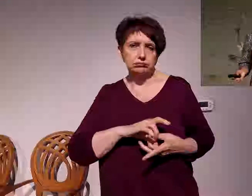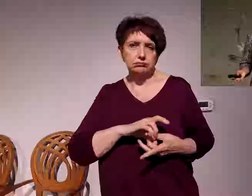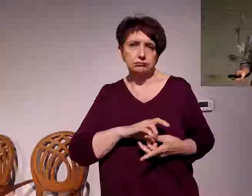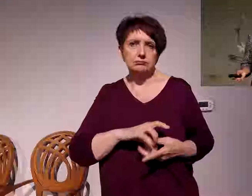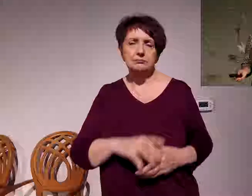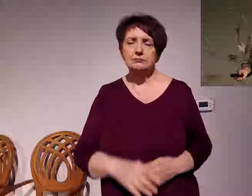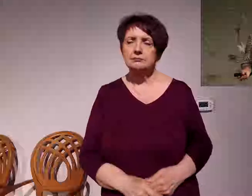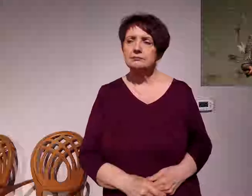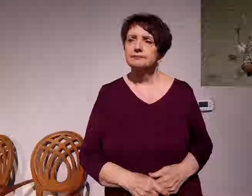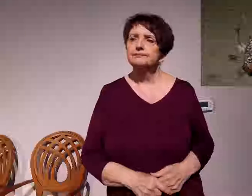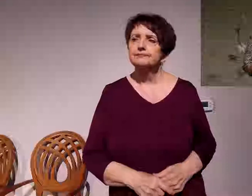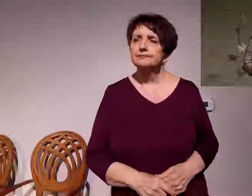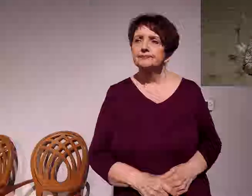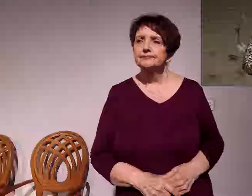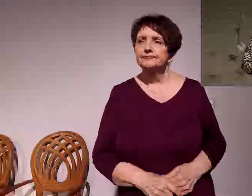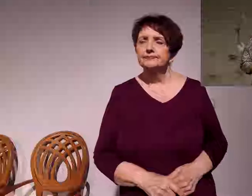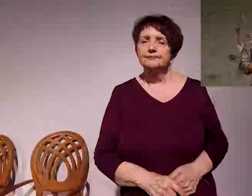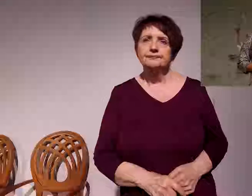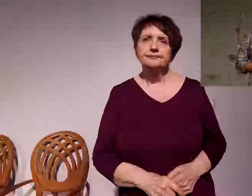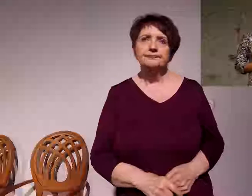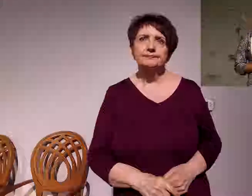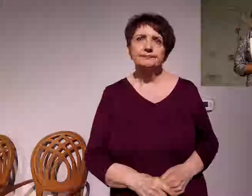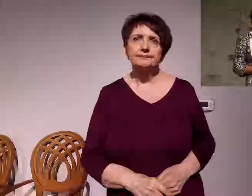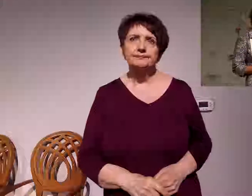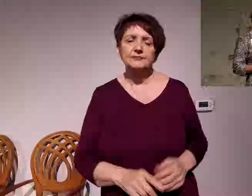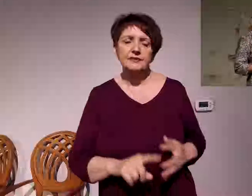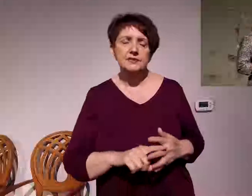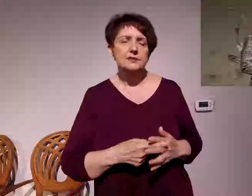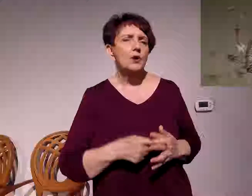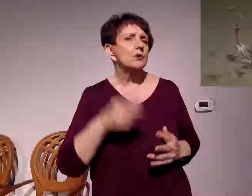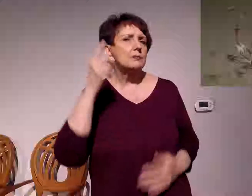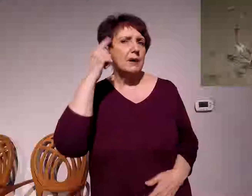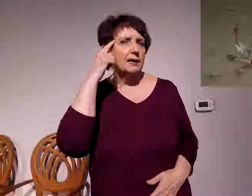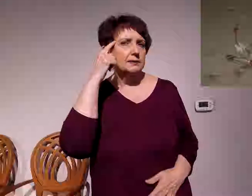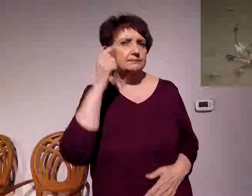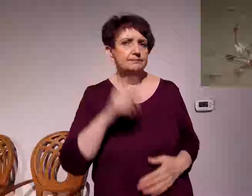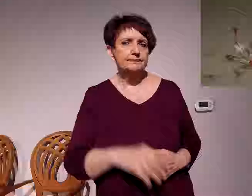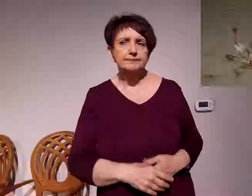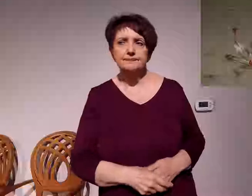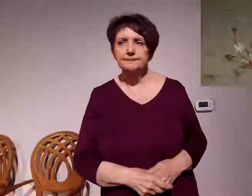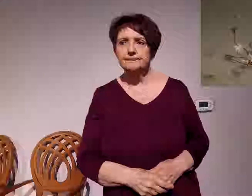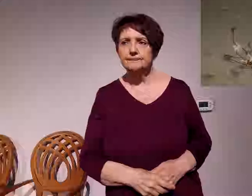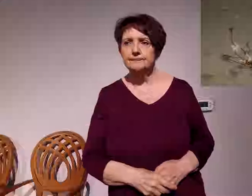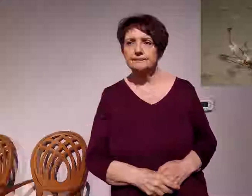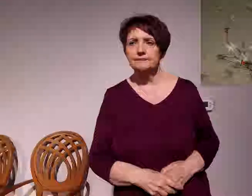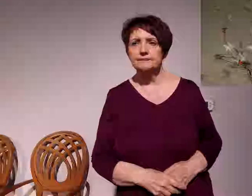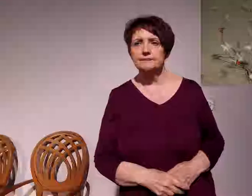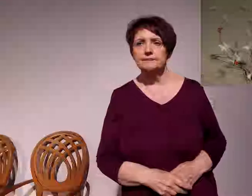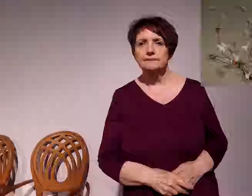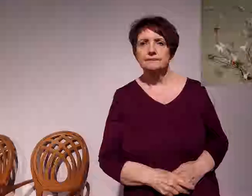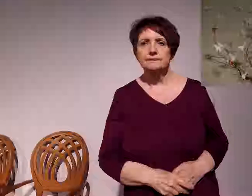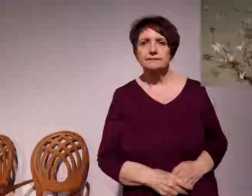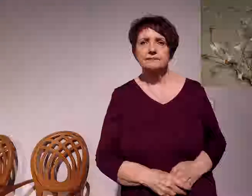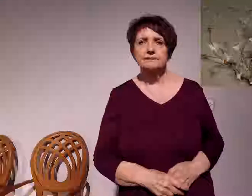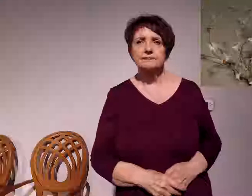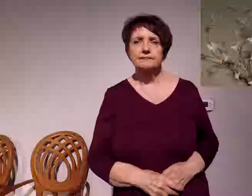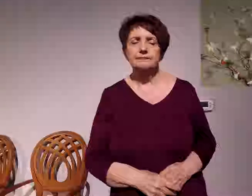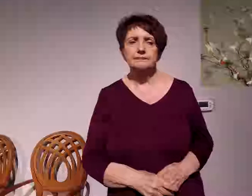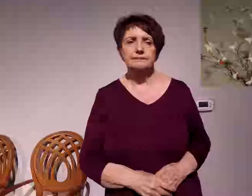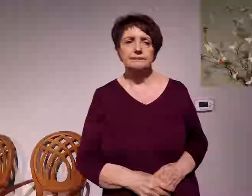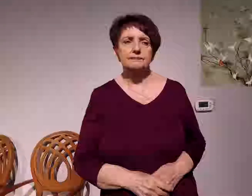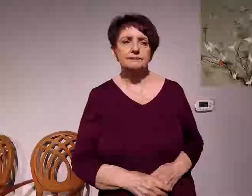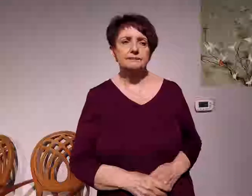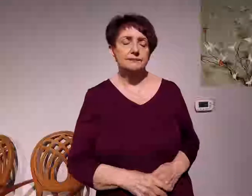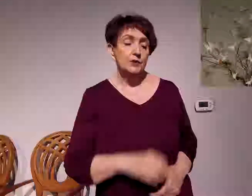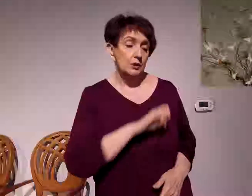mind-body, and how we connect to it. So let's start with the mind. Right? It tells us that It tells